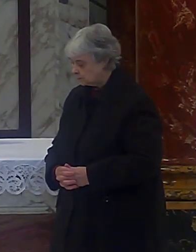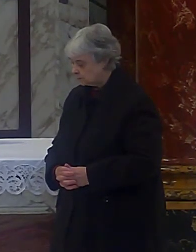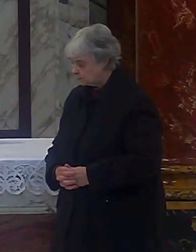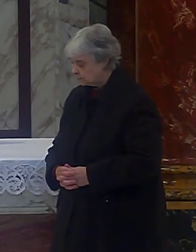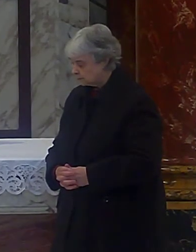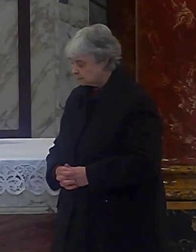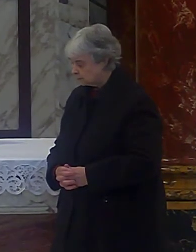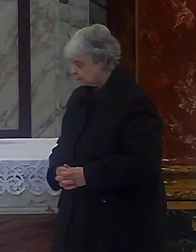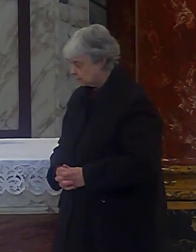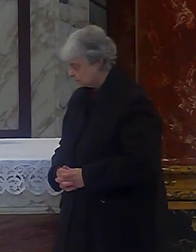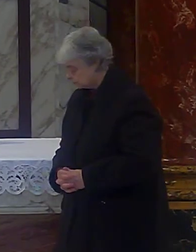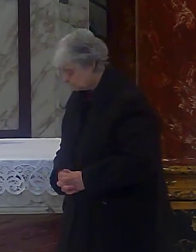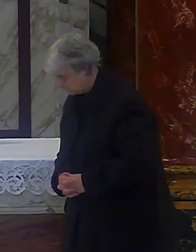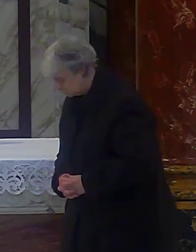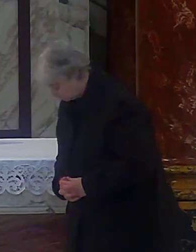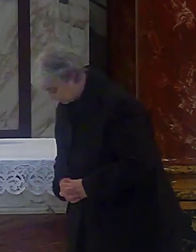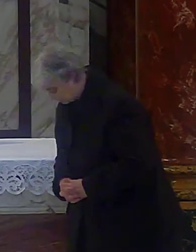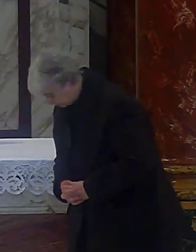me